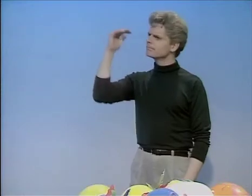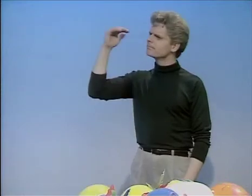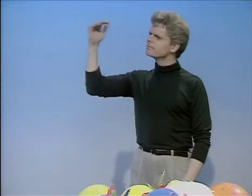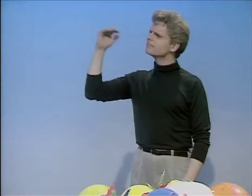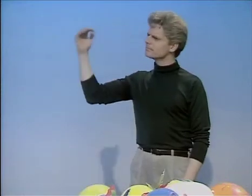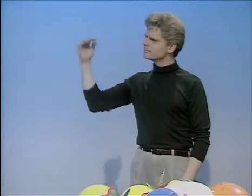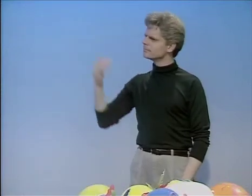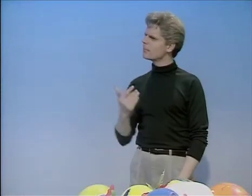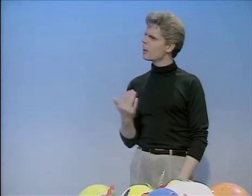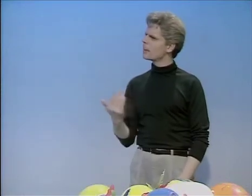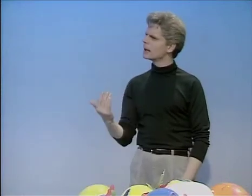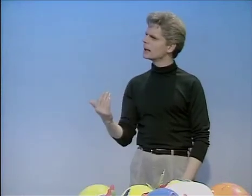How many adults?